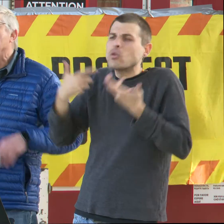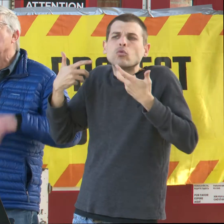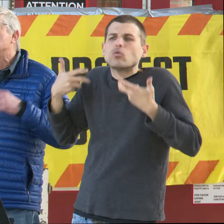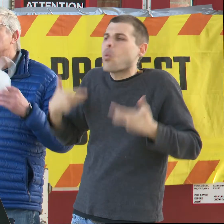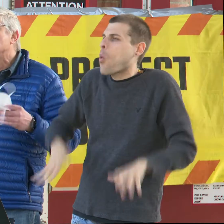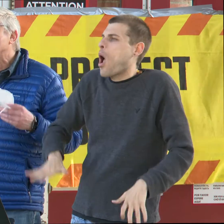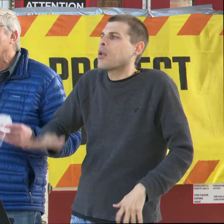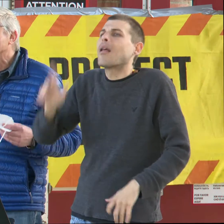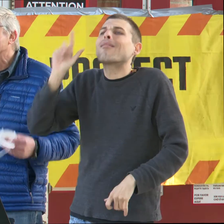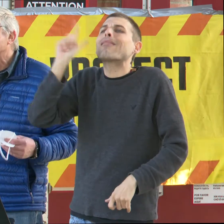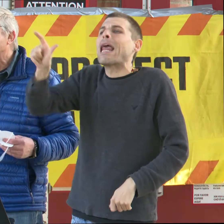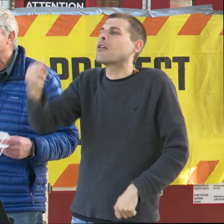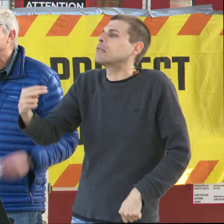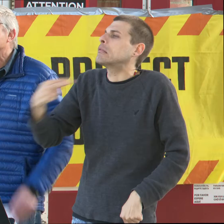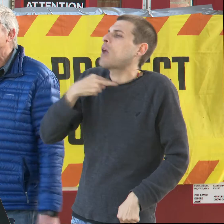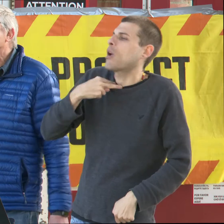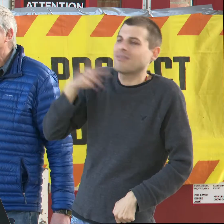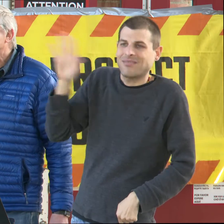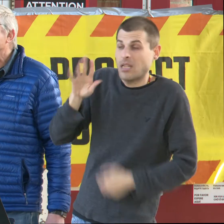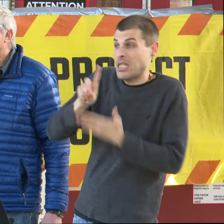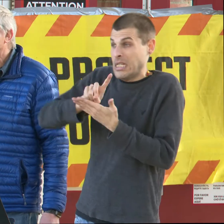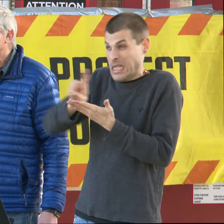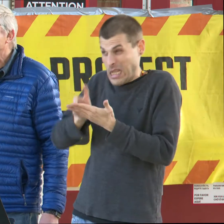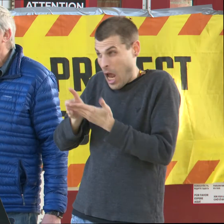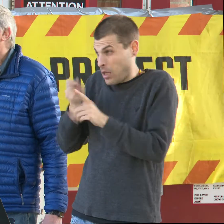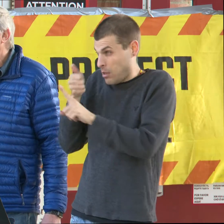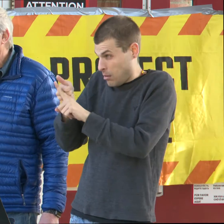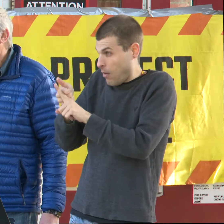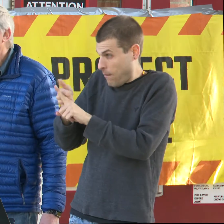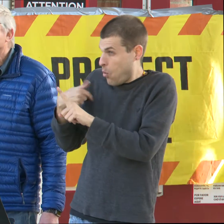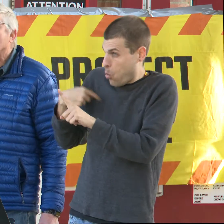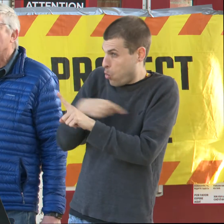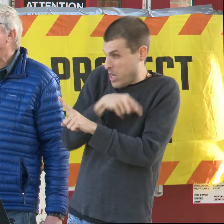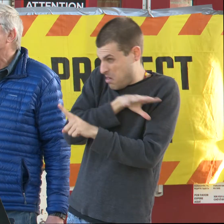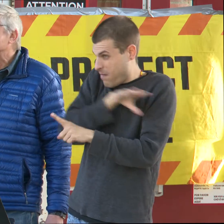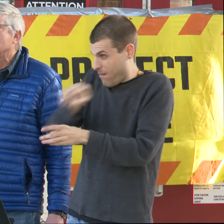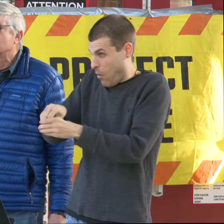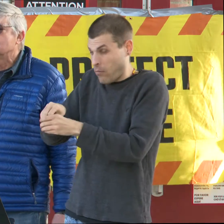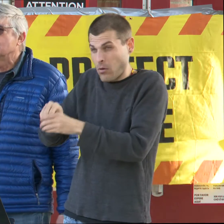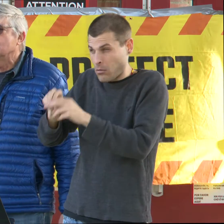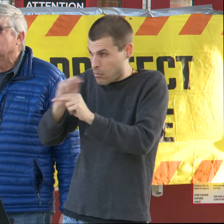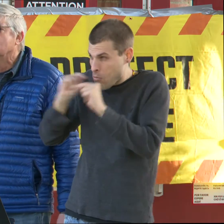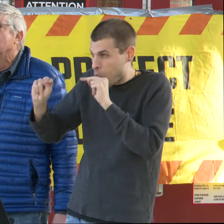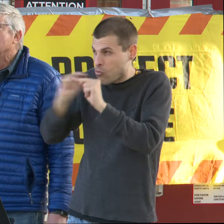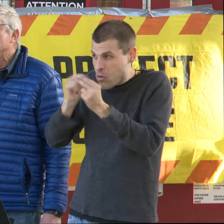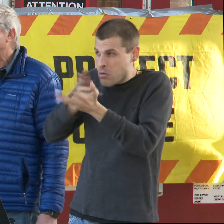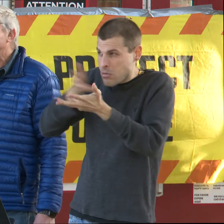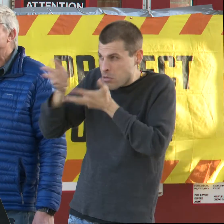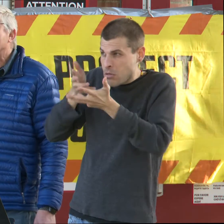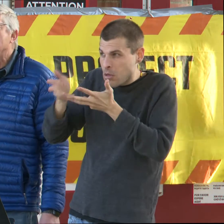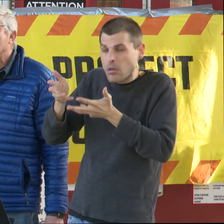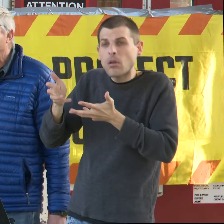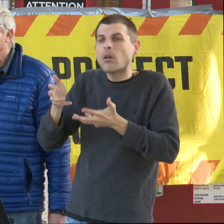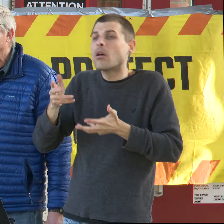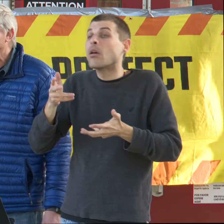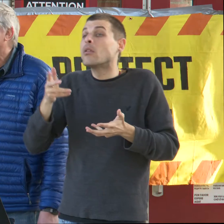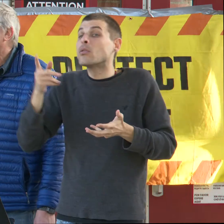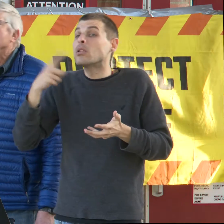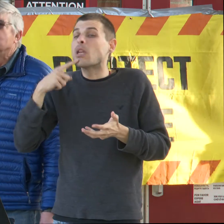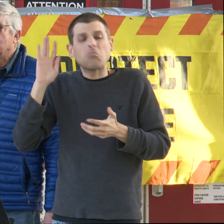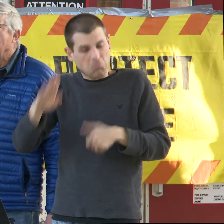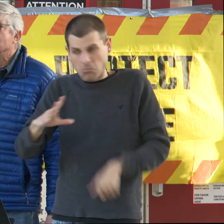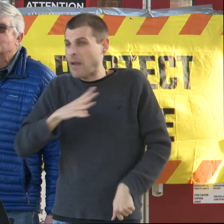it, but as those plans evolve so we can see how this works, because we had a lot of objections to it. They said, oh, sure, no